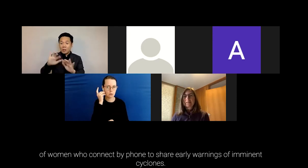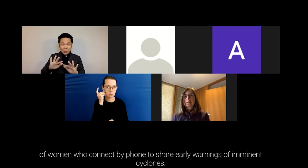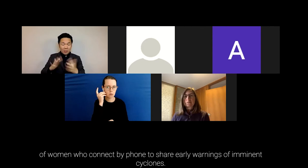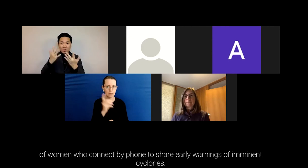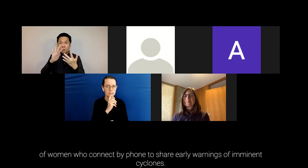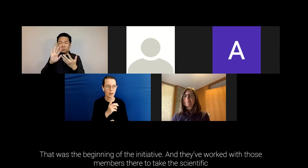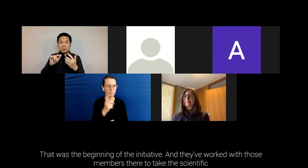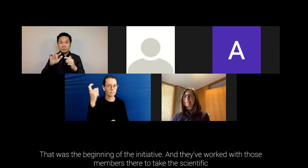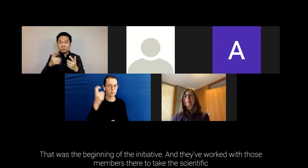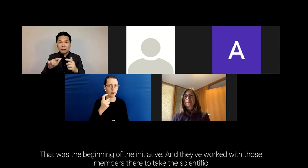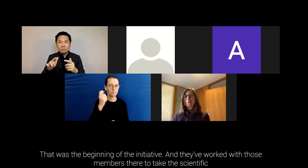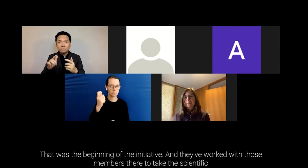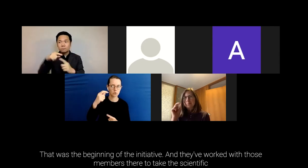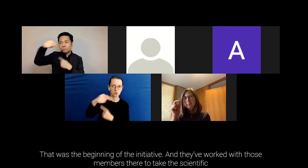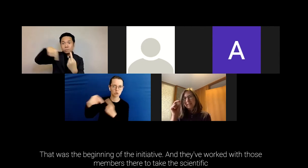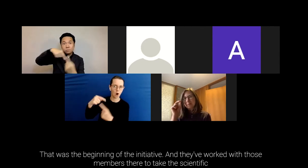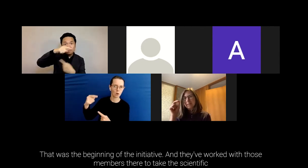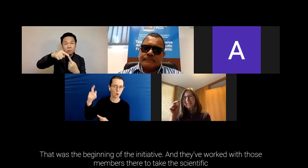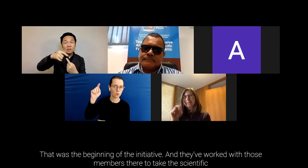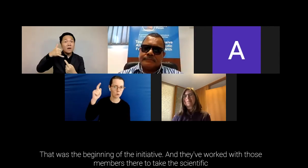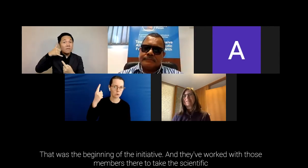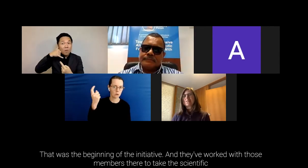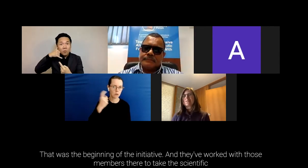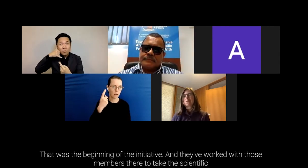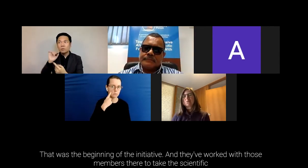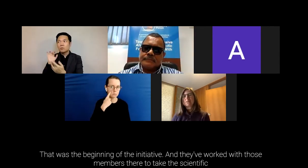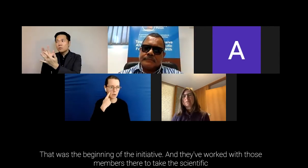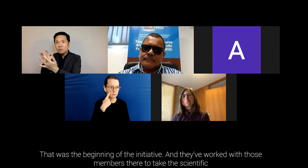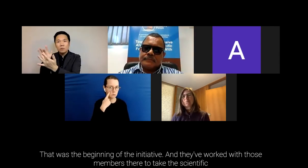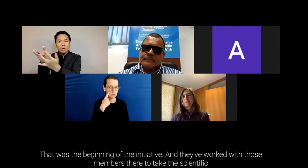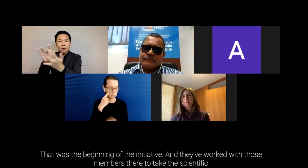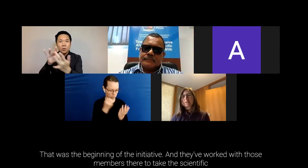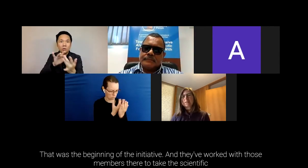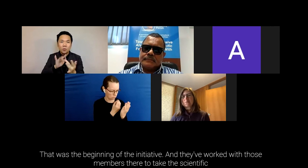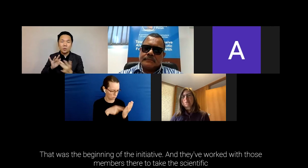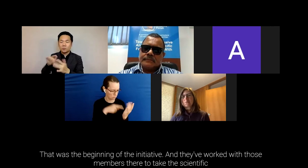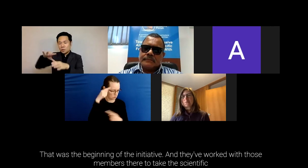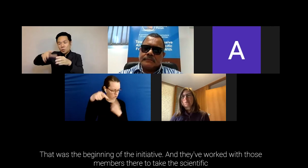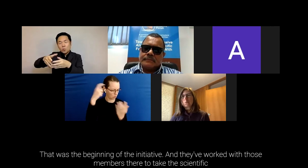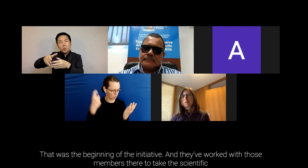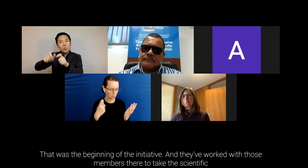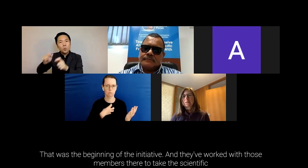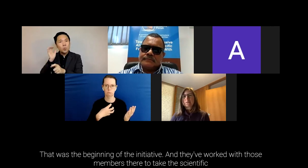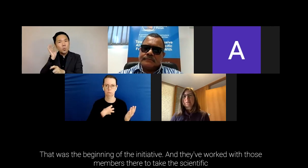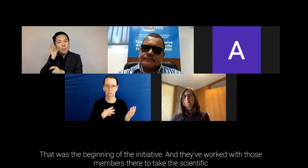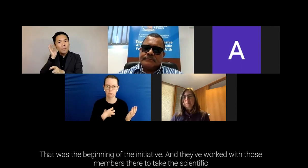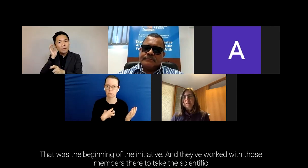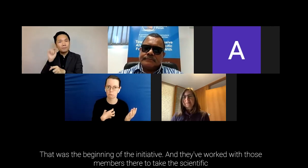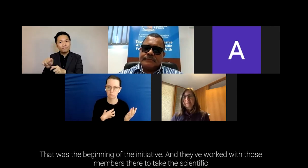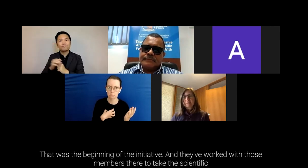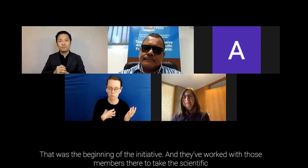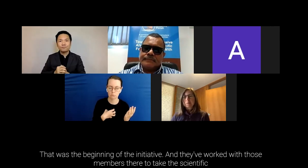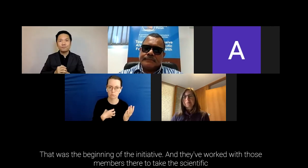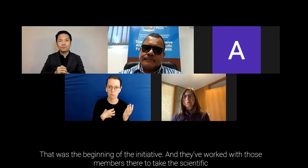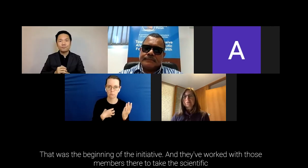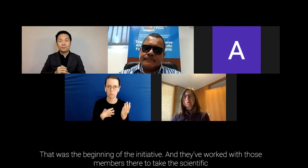imminent cyclones. That was the beginning of the initiative. And they've worked with those members,